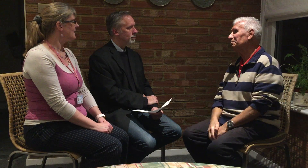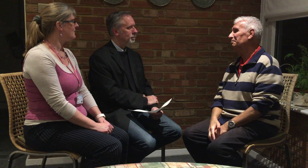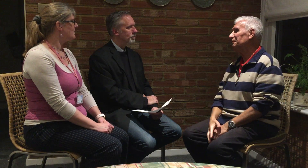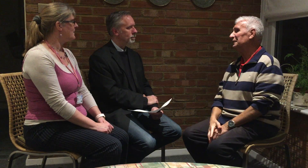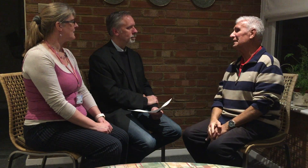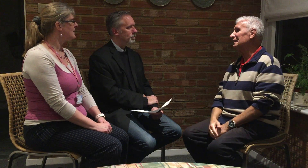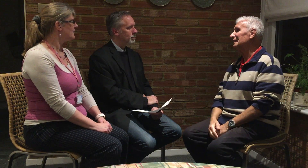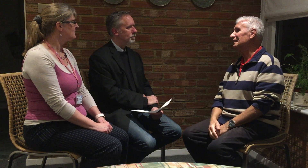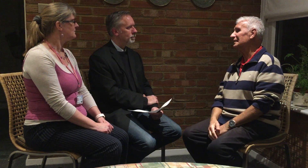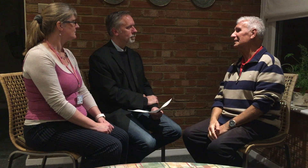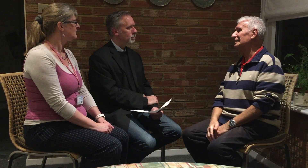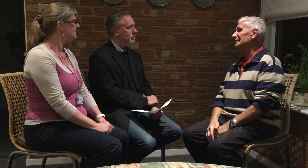that would be better.